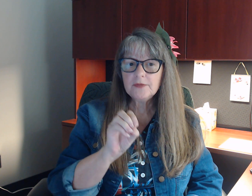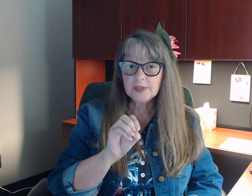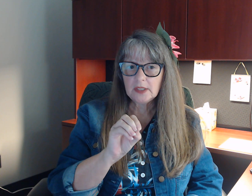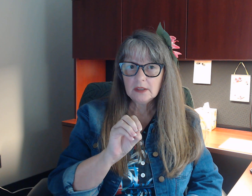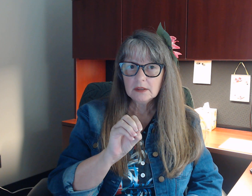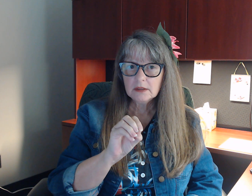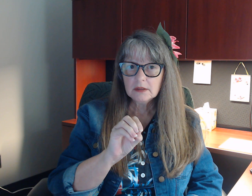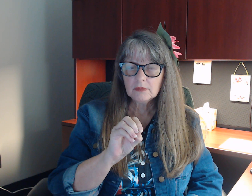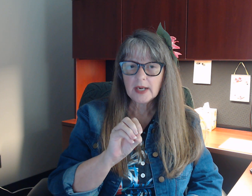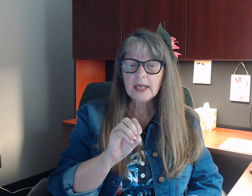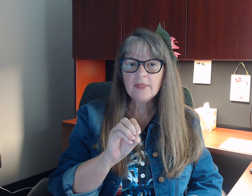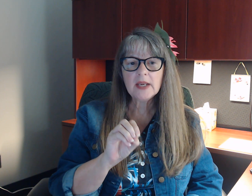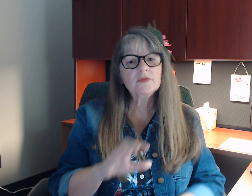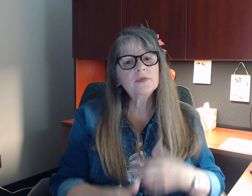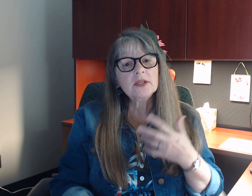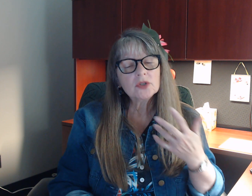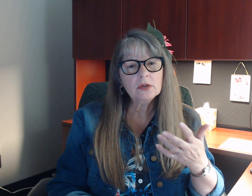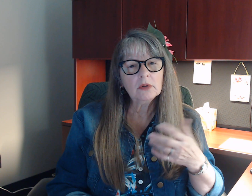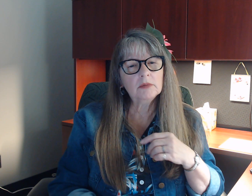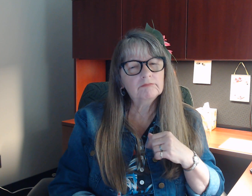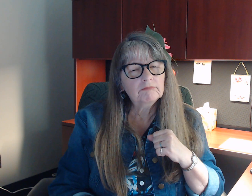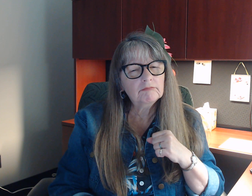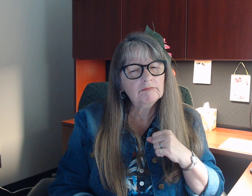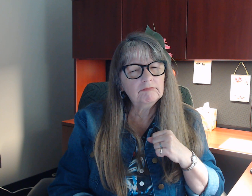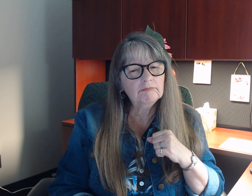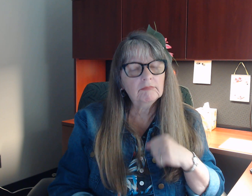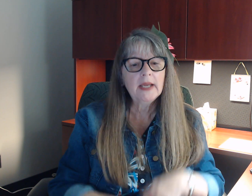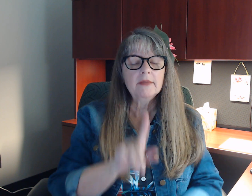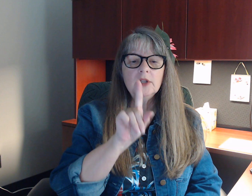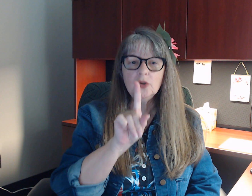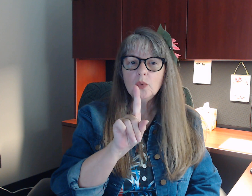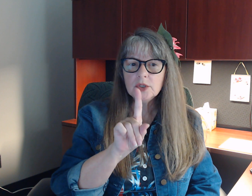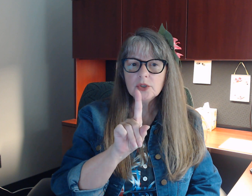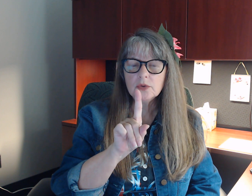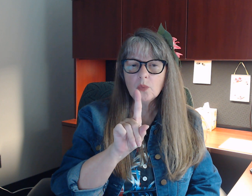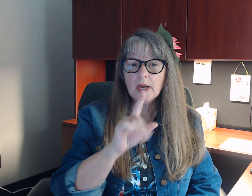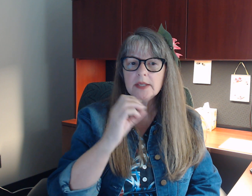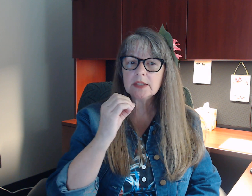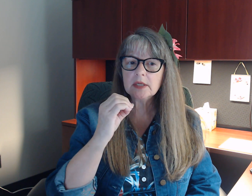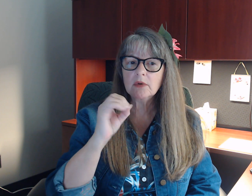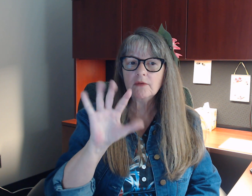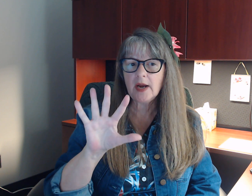1,050, right? And then if they still are going, then you would do the